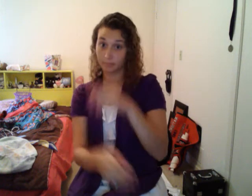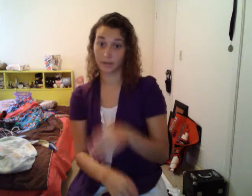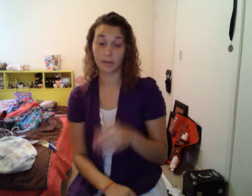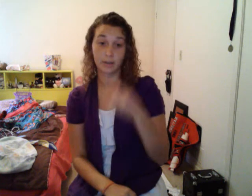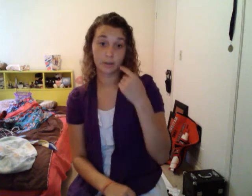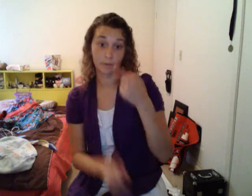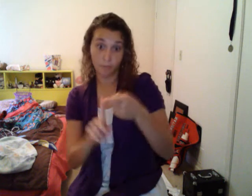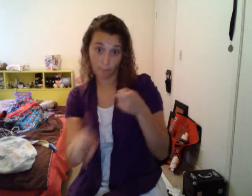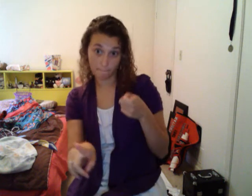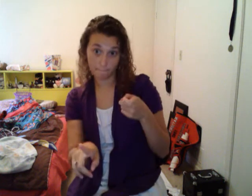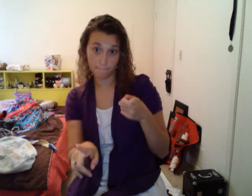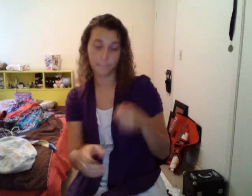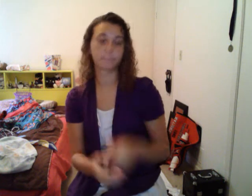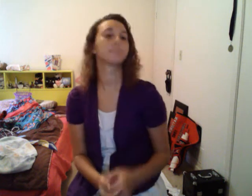Additional funding provided by.